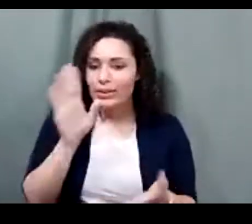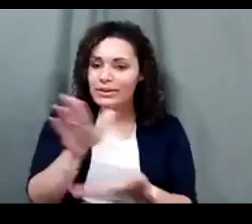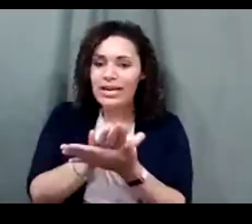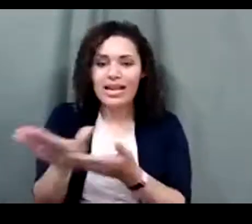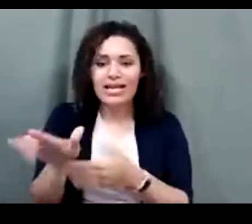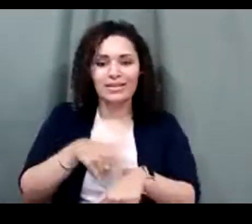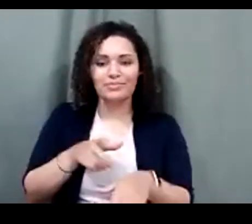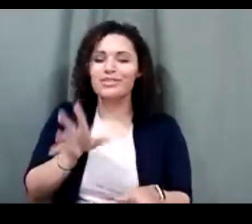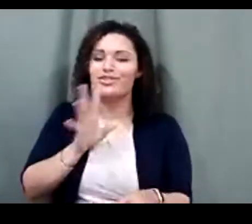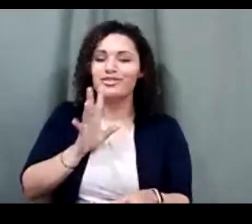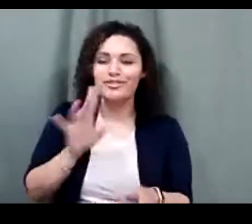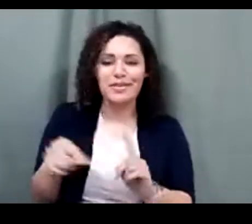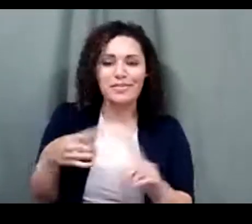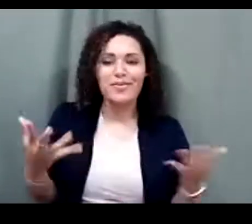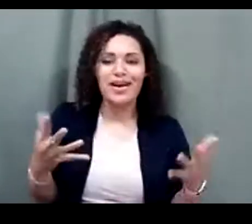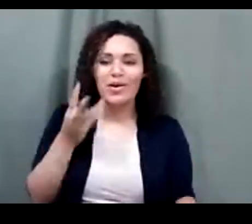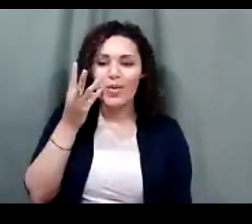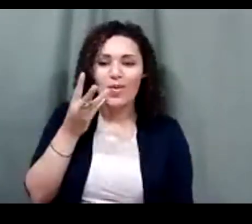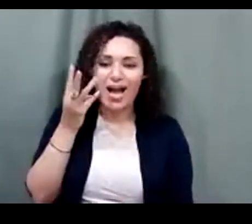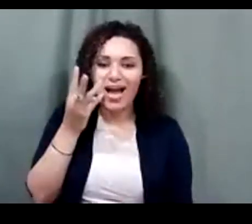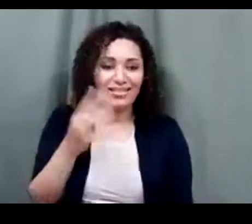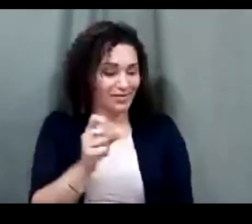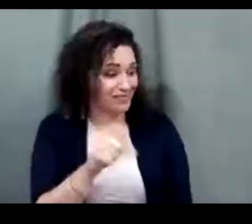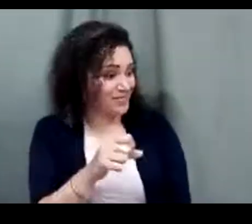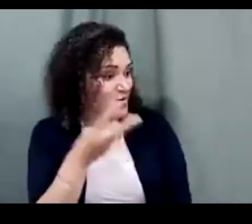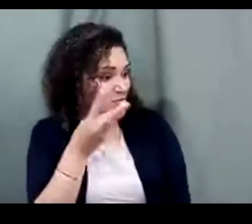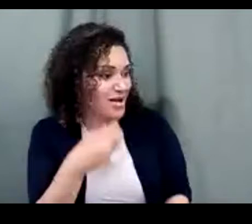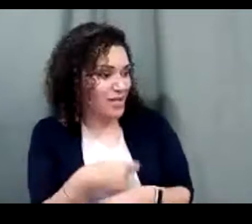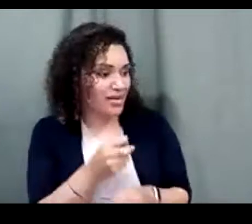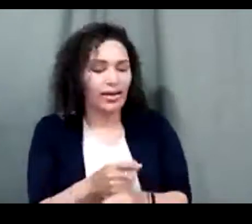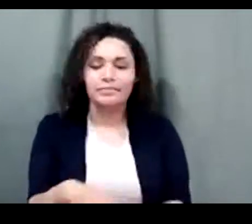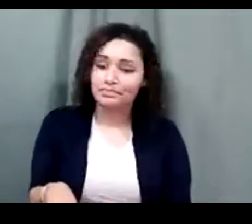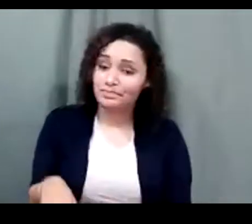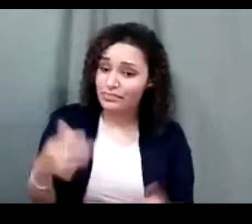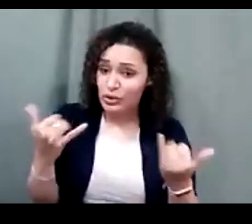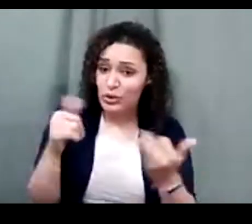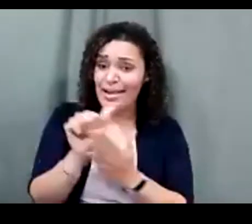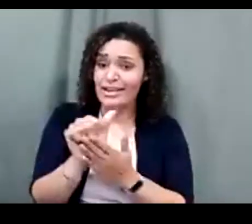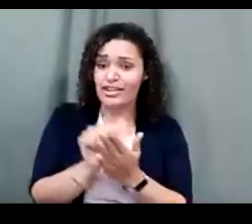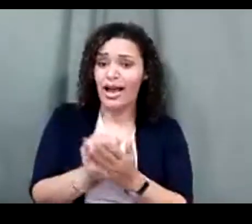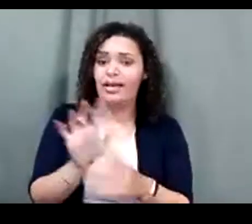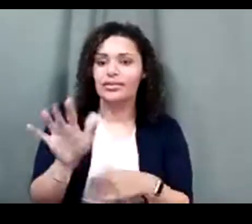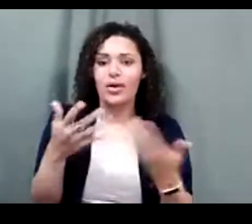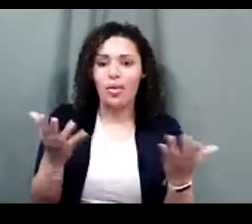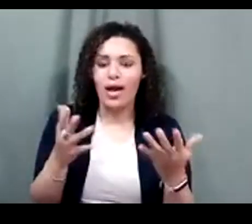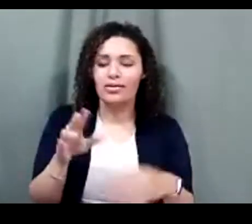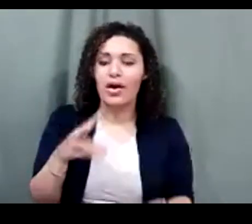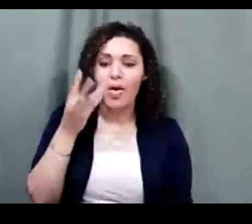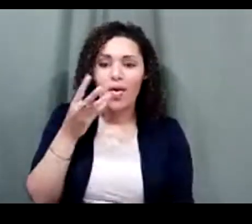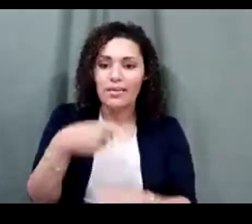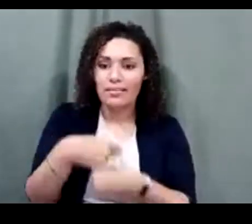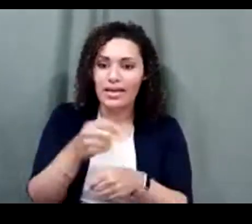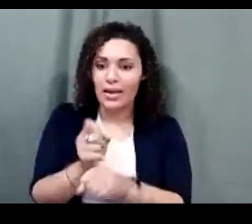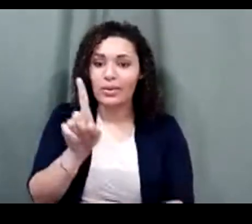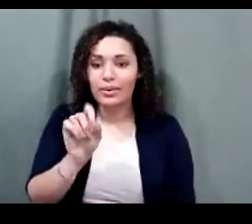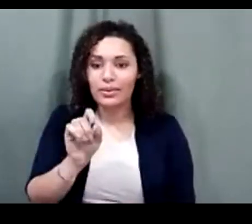talk about wine. Winemaking, yeah. So today's agenda, I guess, is just winemaking 101. So we are